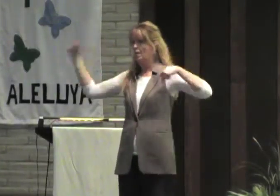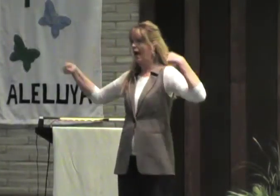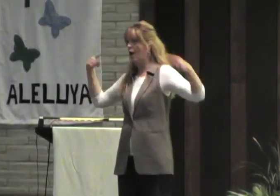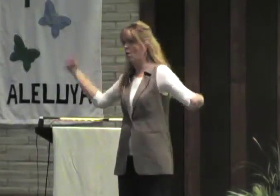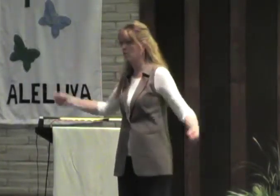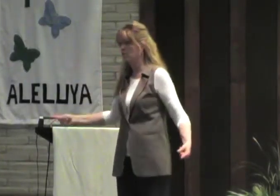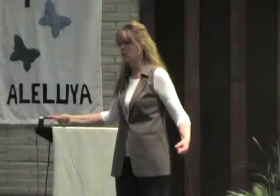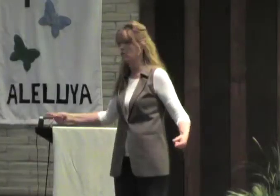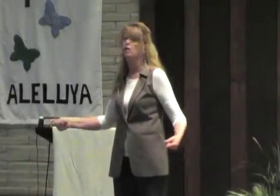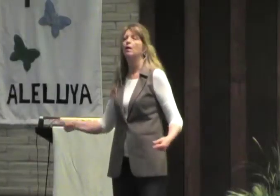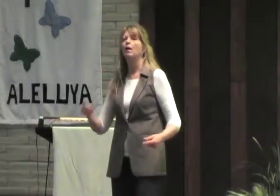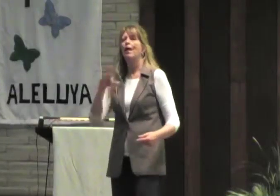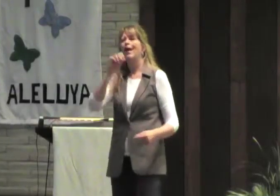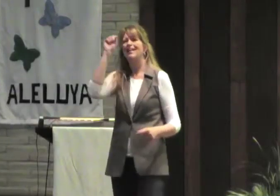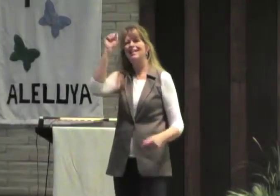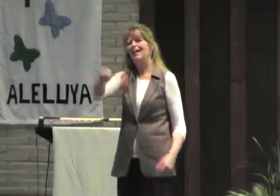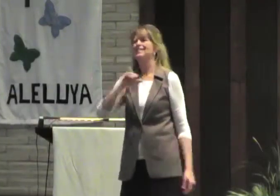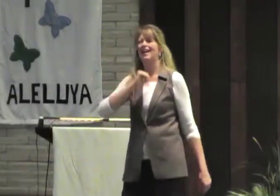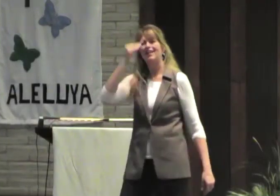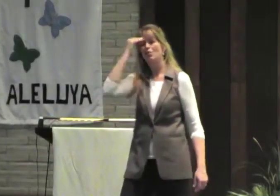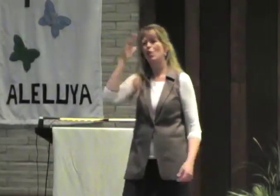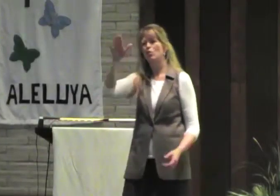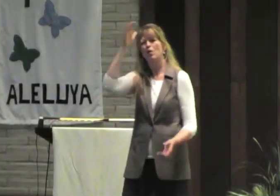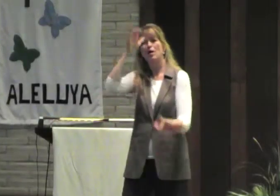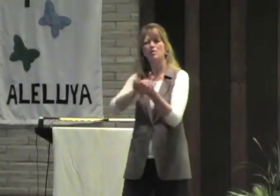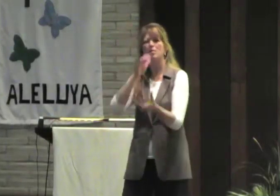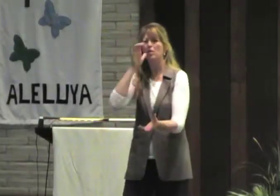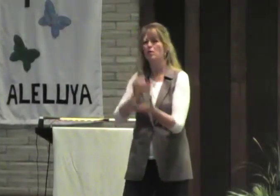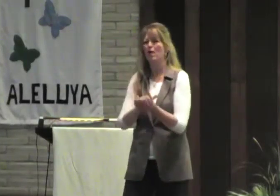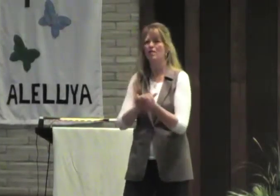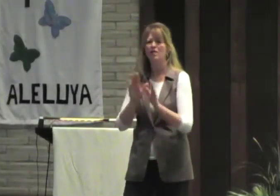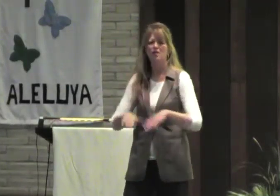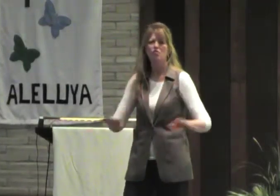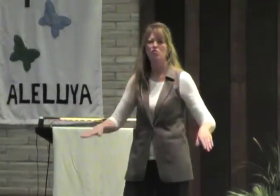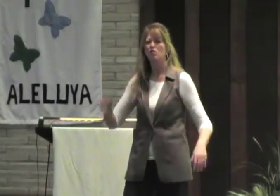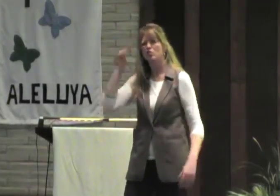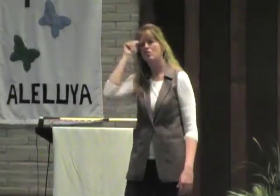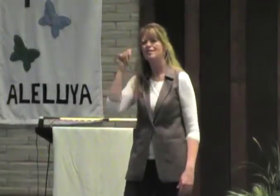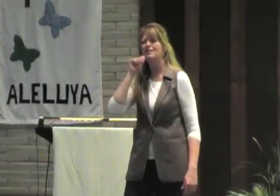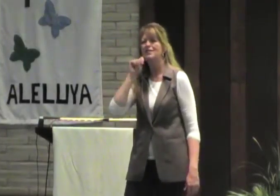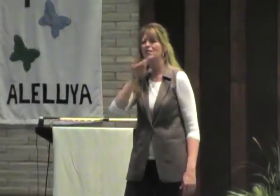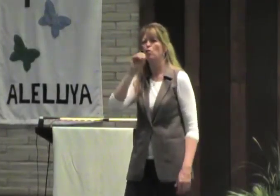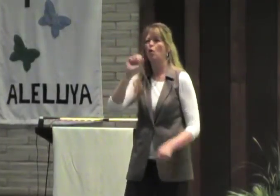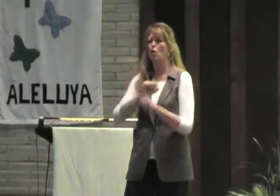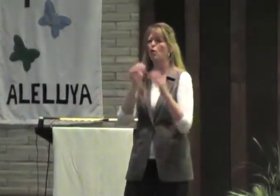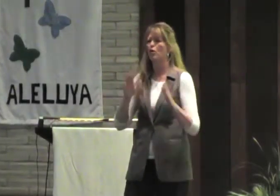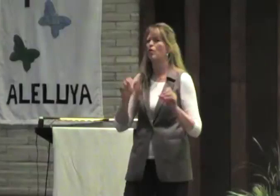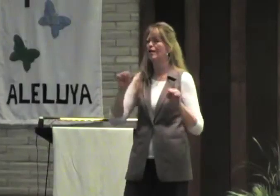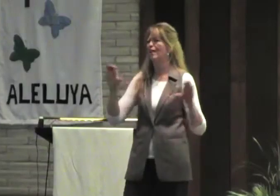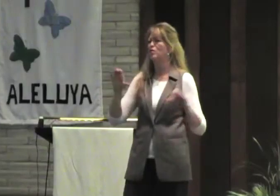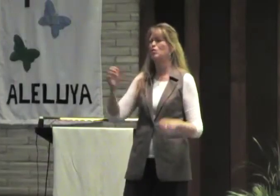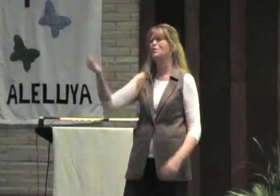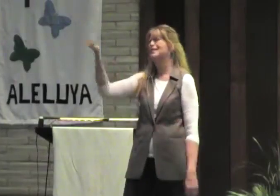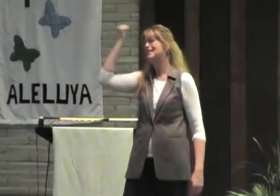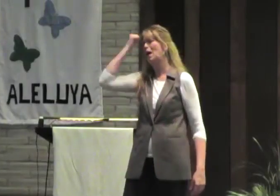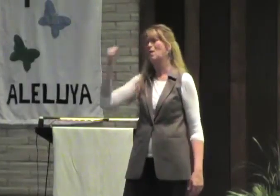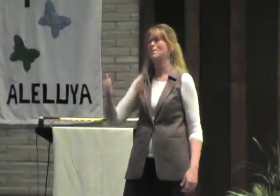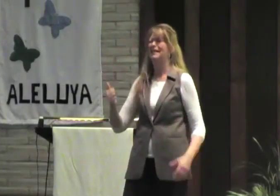If you do flip out, and yes, I know your husband or your wife or your kids or teenagers or coworkers, they